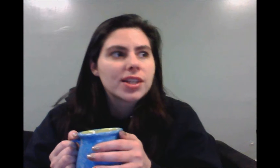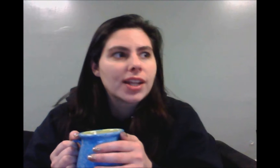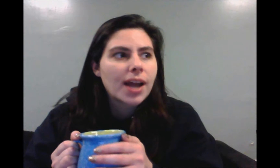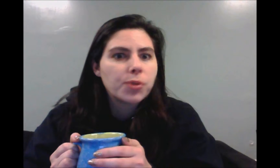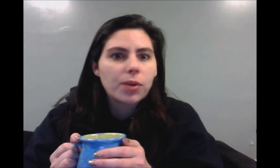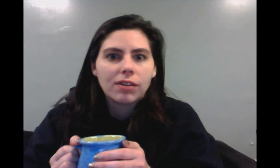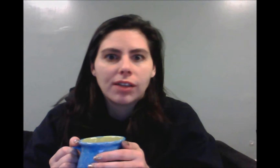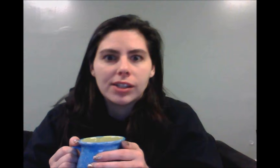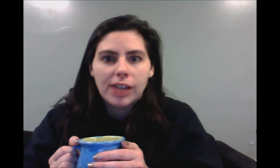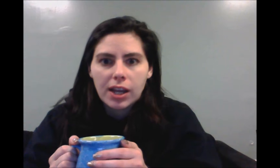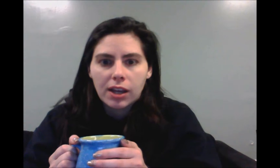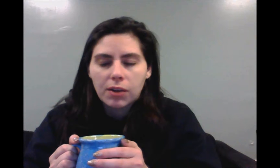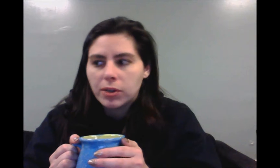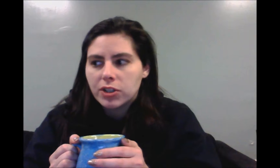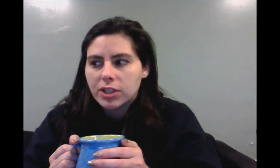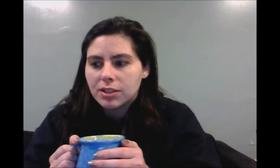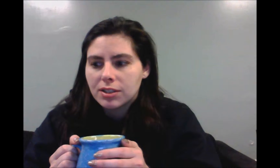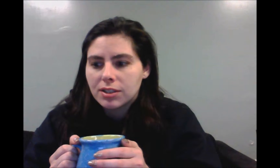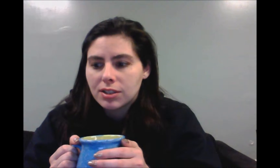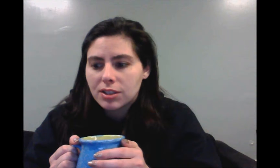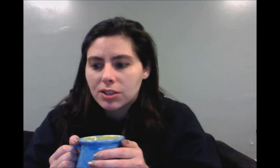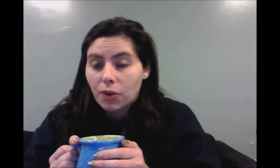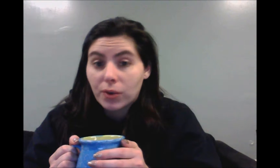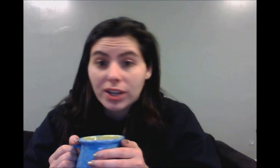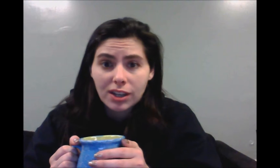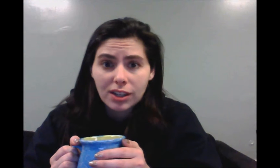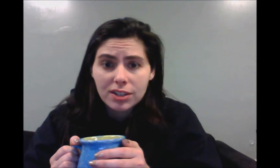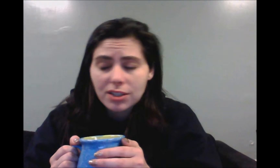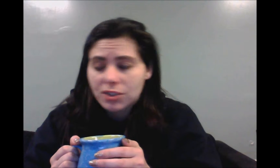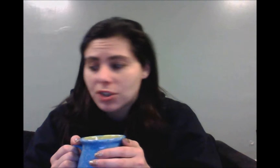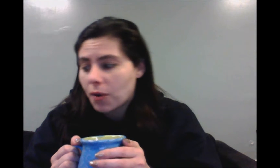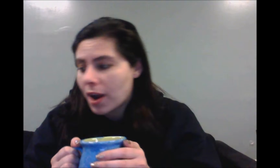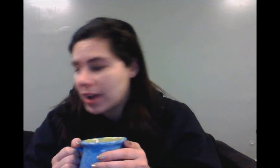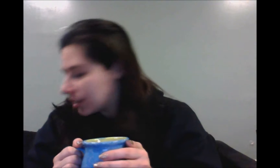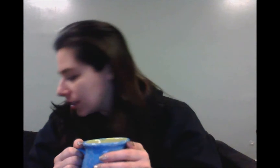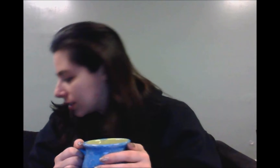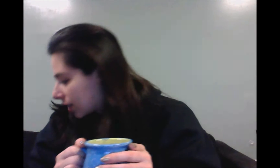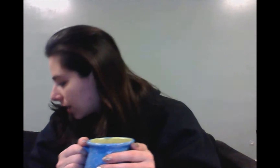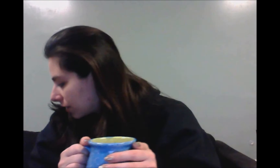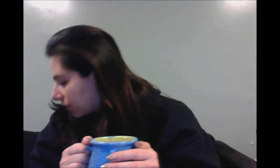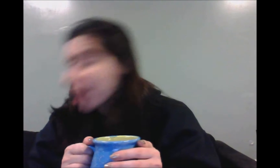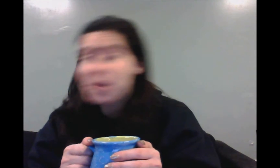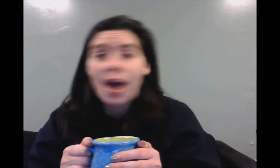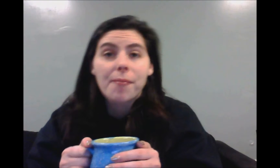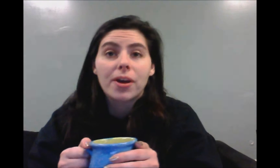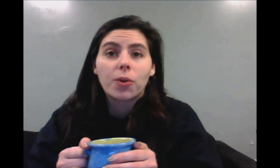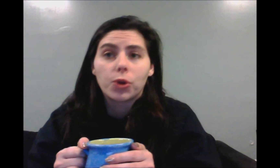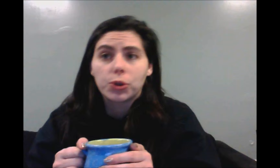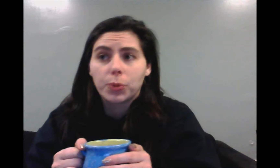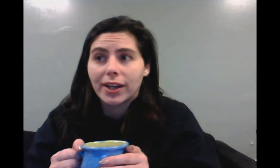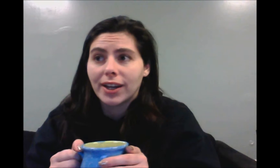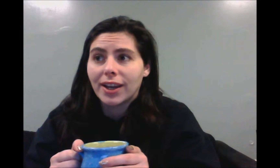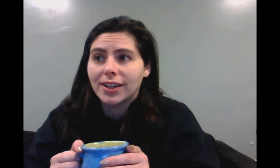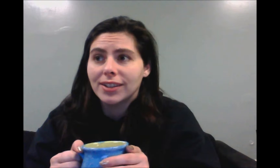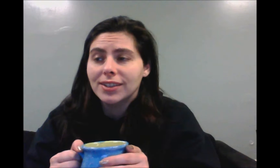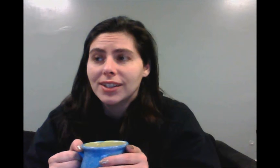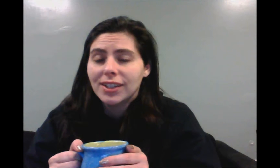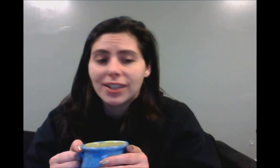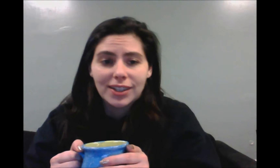I'm doing online dating, which is ridiculous. So I'm at a whirlwind in this